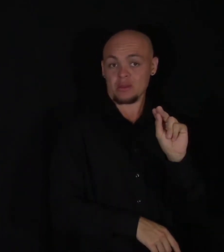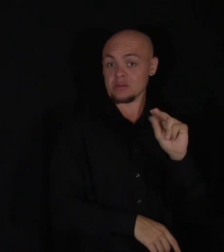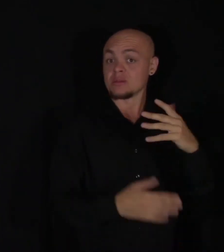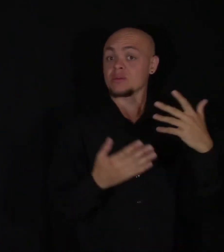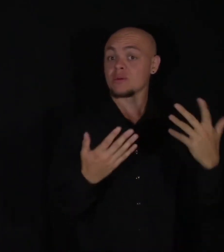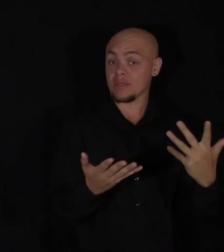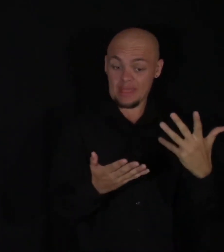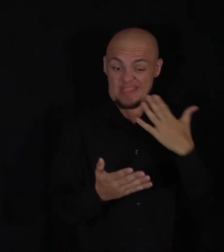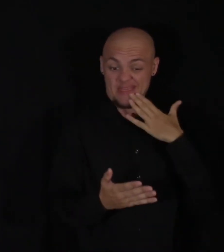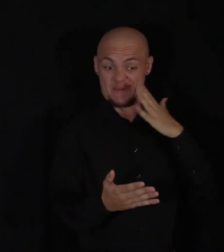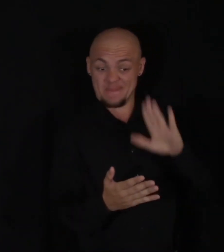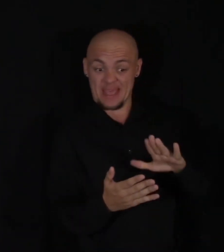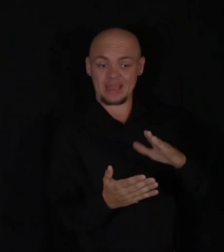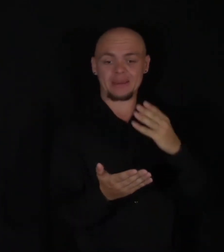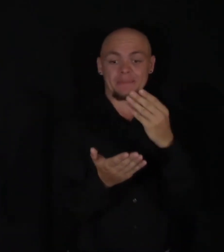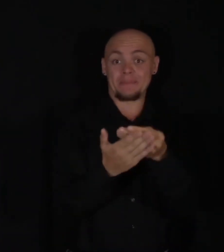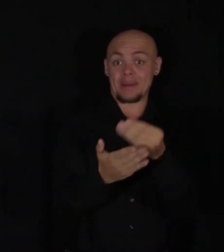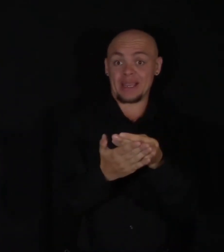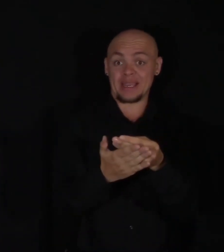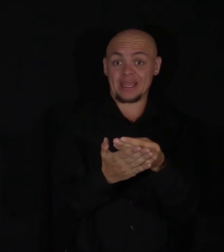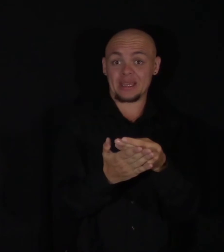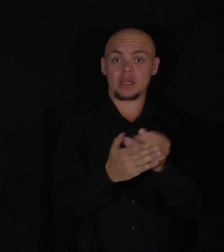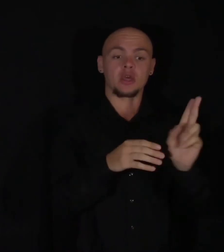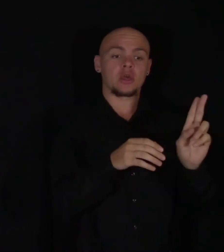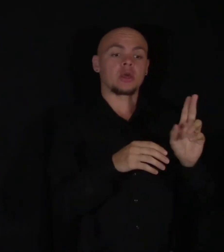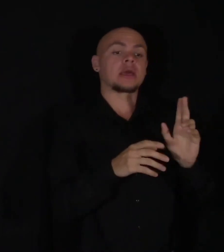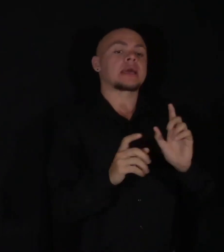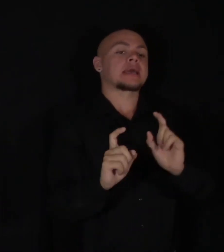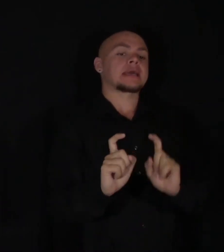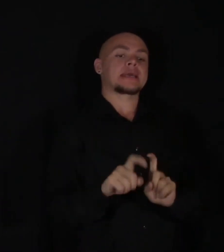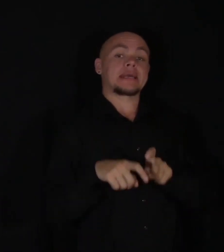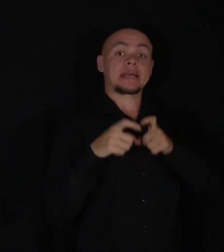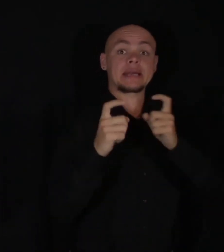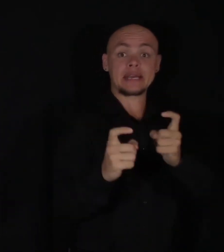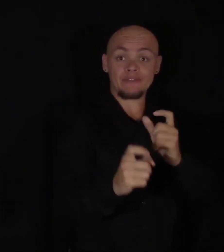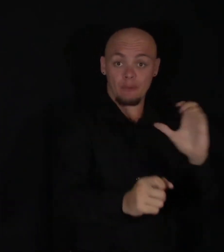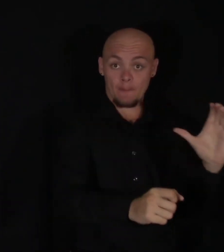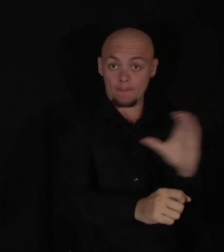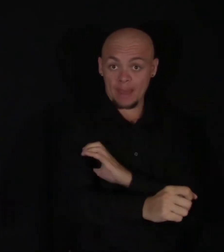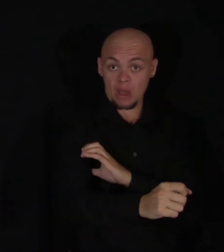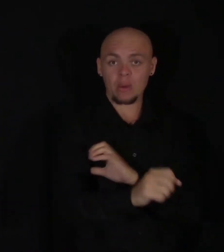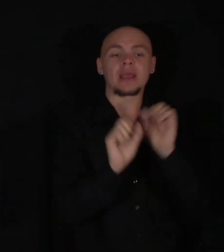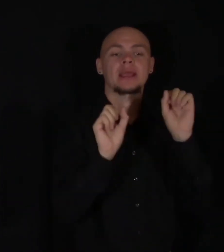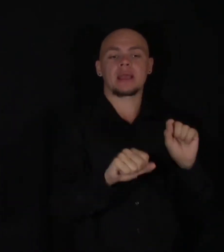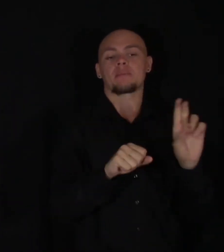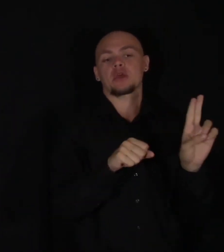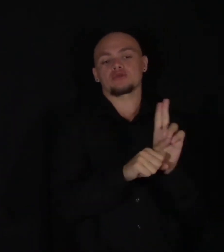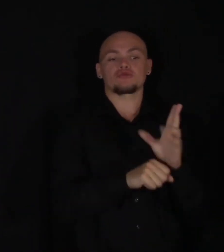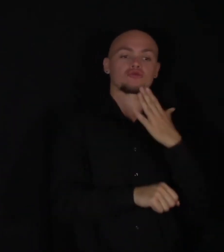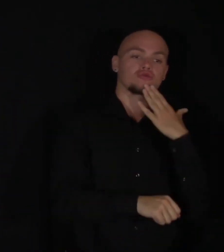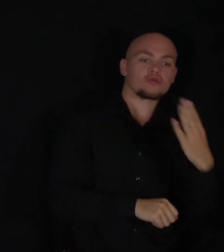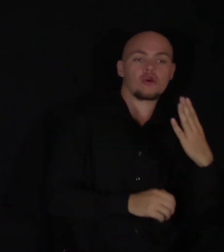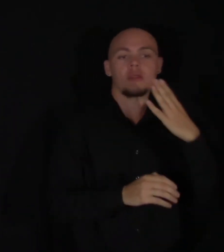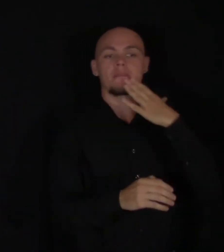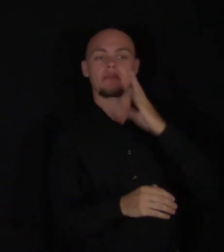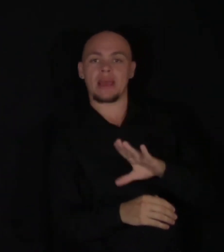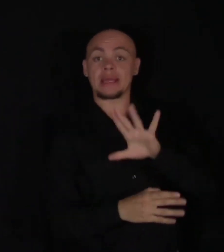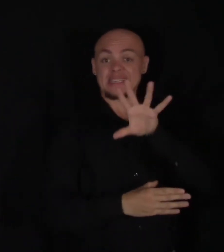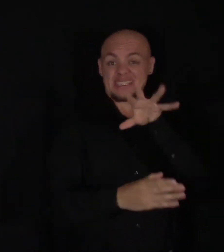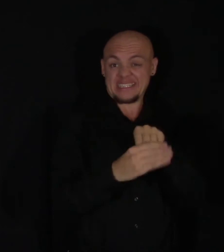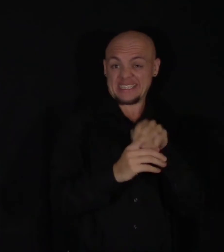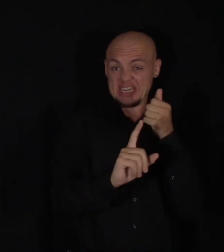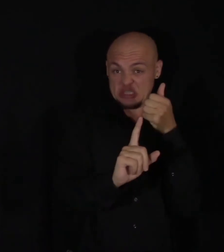to money gives you power, and power can be used for good and for bad. It comes down to who you are